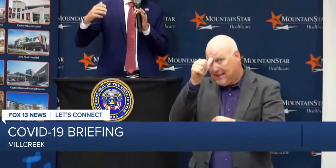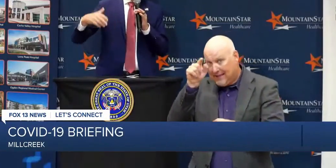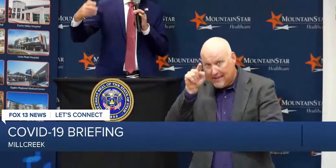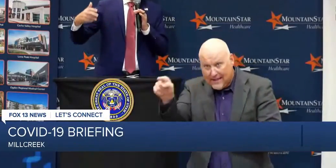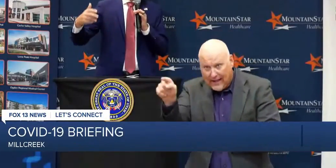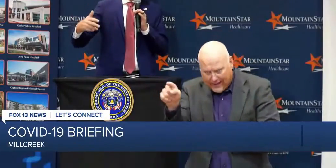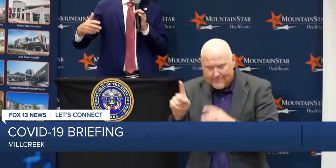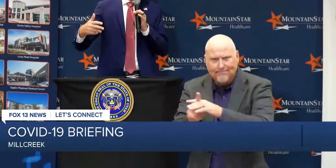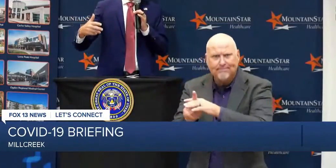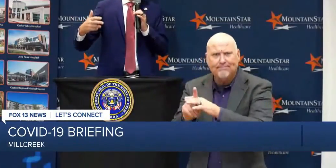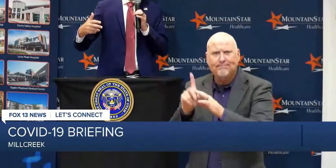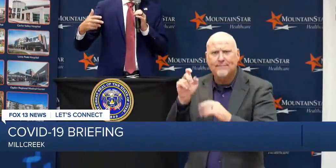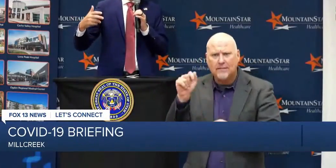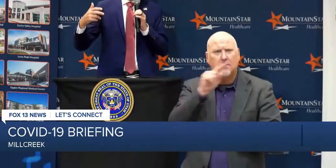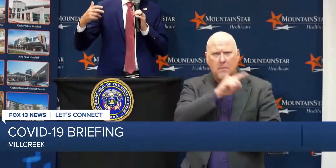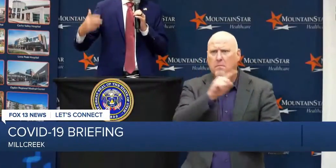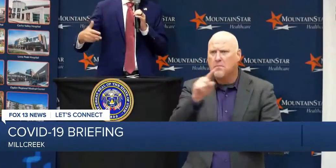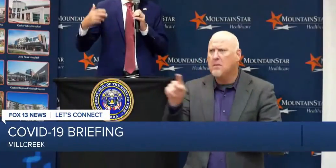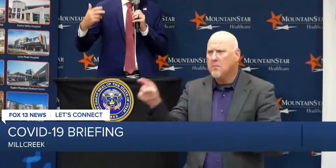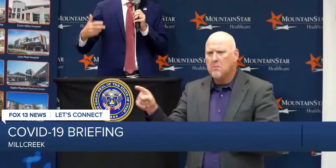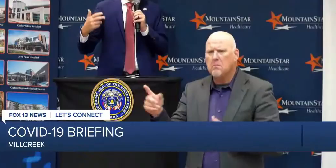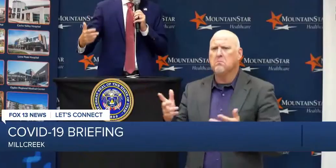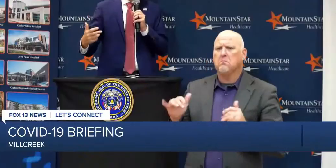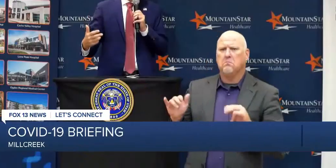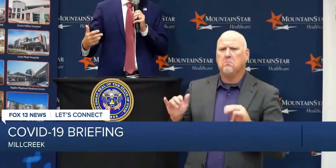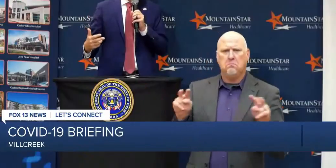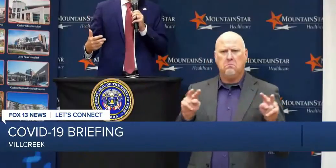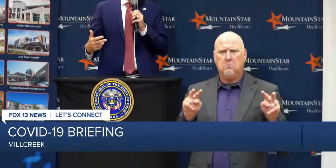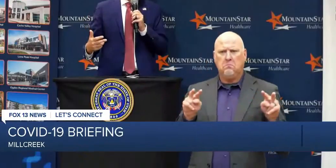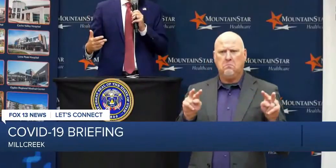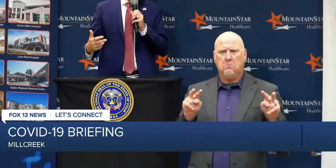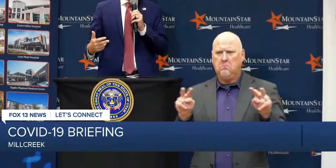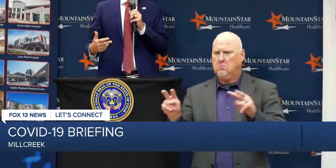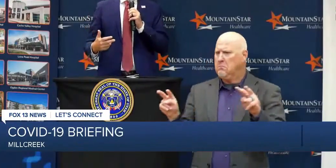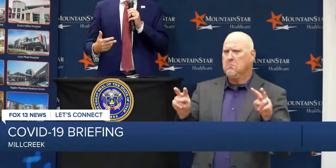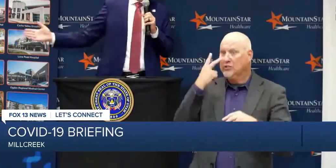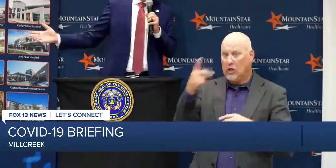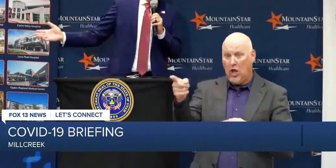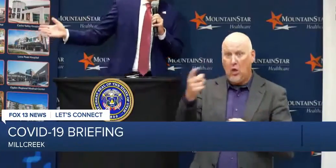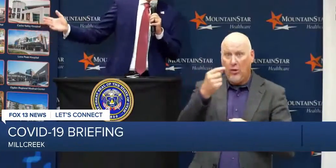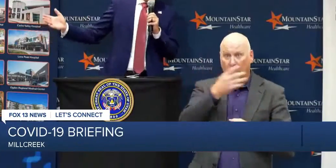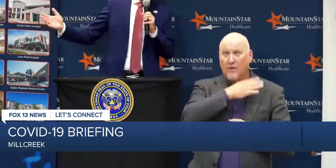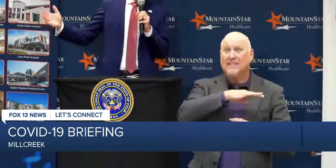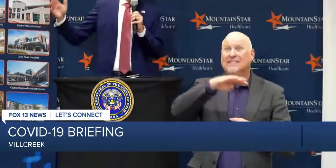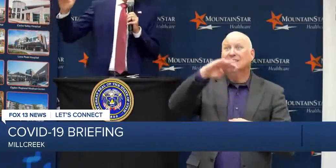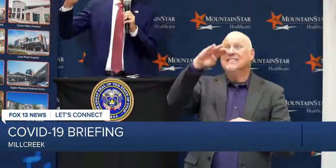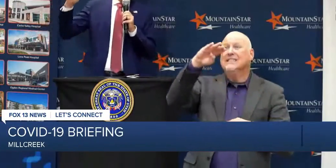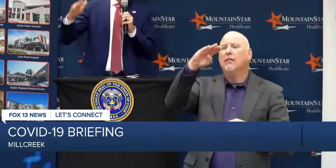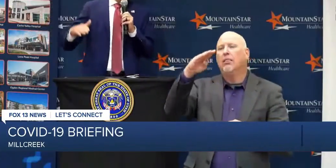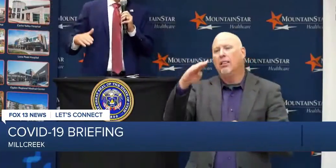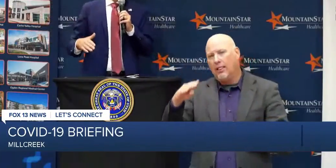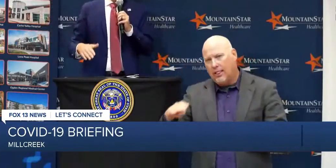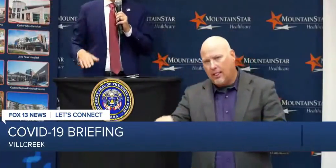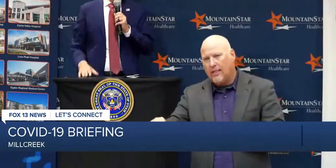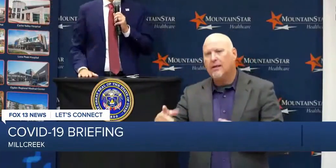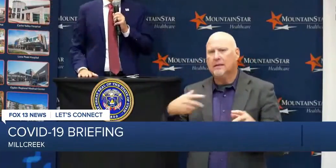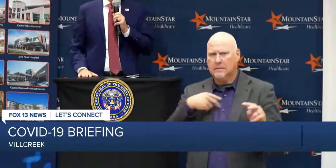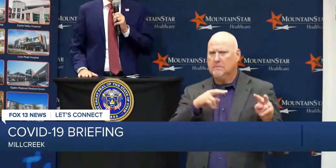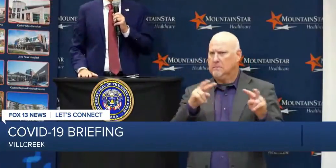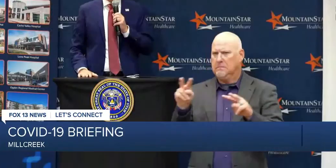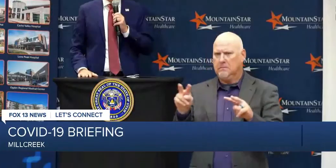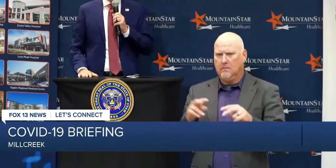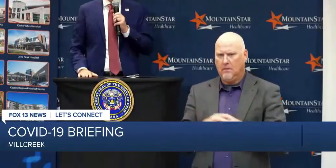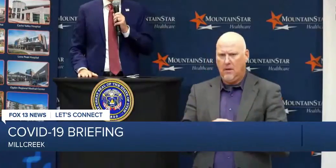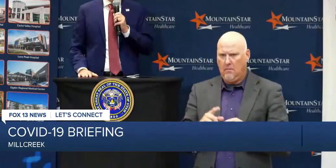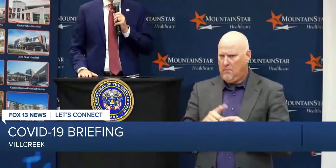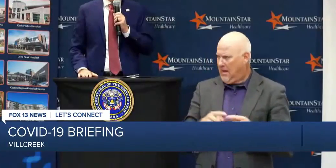how far into this Delta variant wave that we are right now. The good news, I will add to the data that